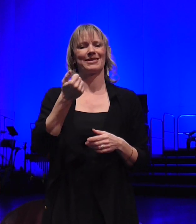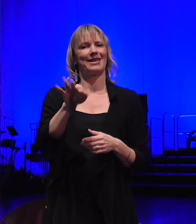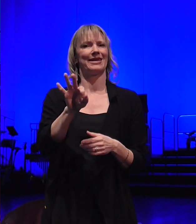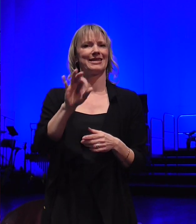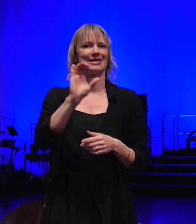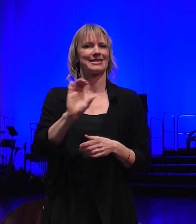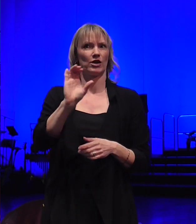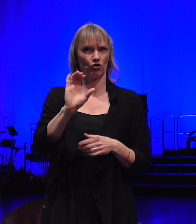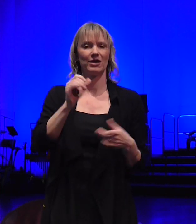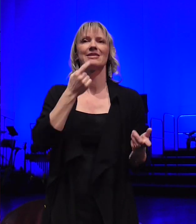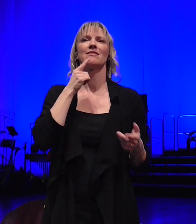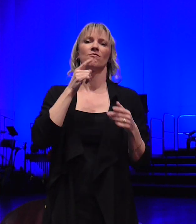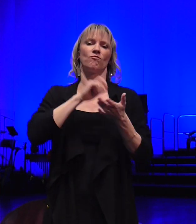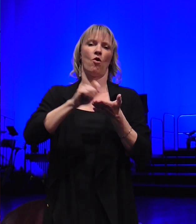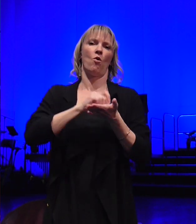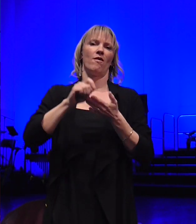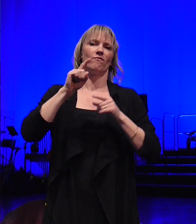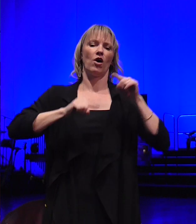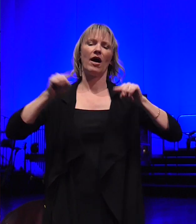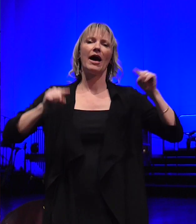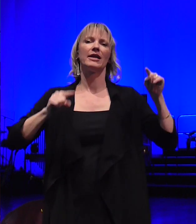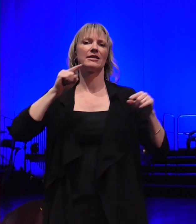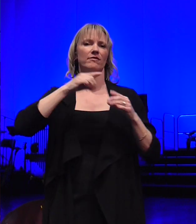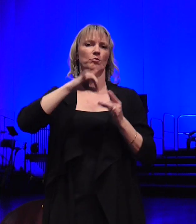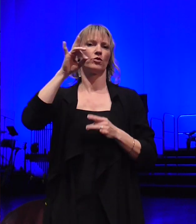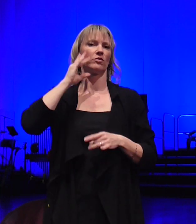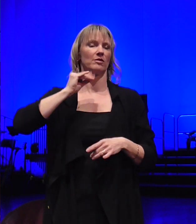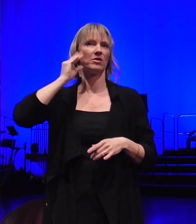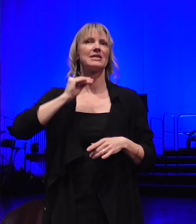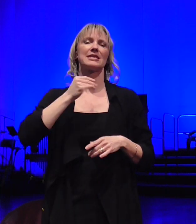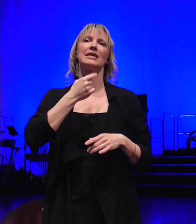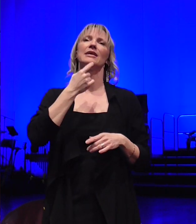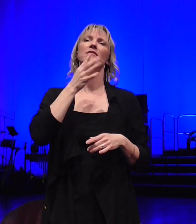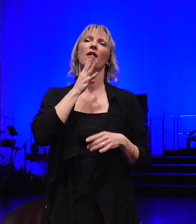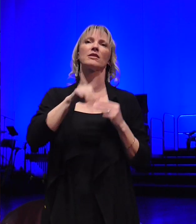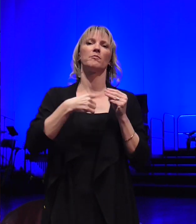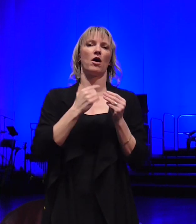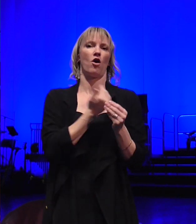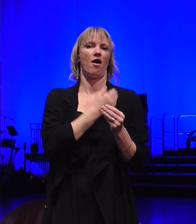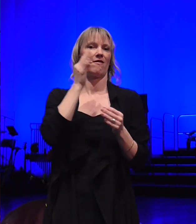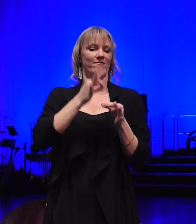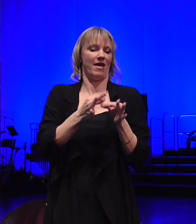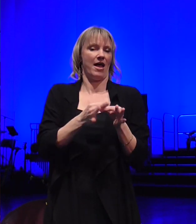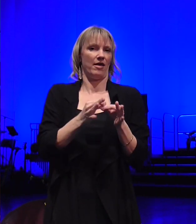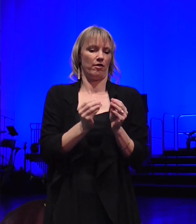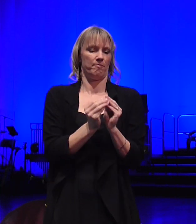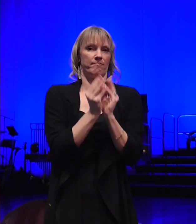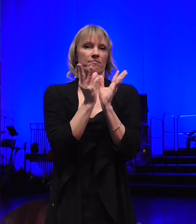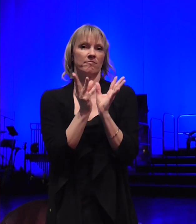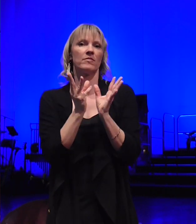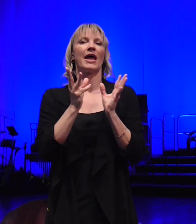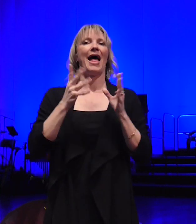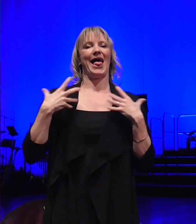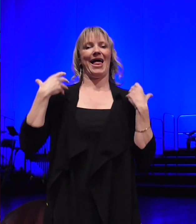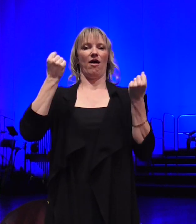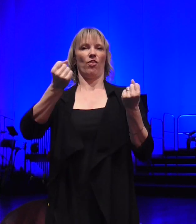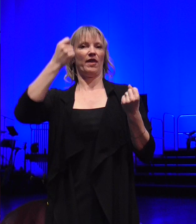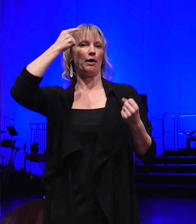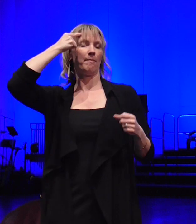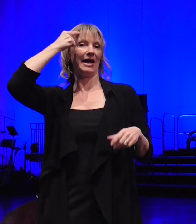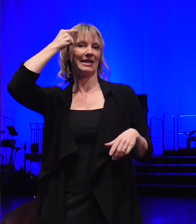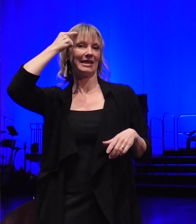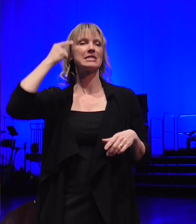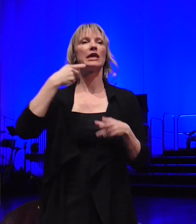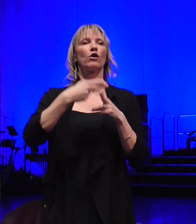The Varieties of Religious Experience. And in it, he refers to our blossoming faith as the religion of healthy mindedness. He calls